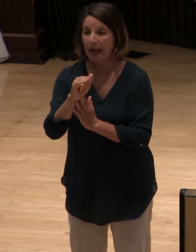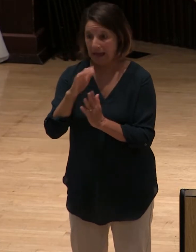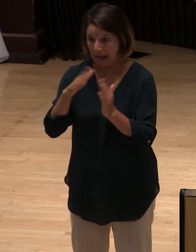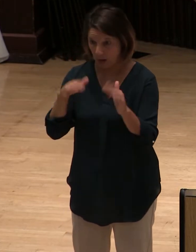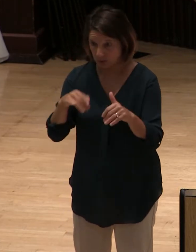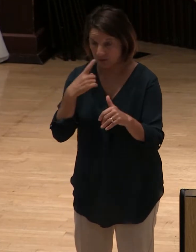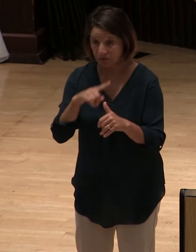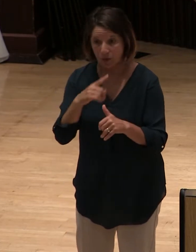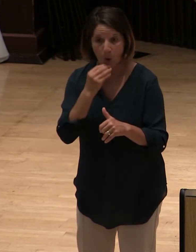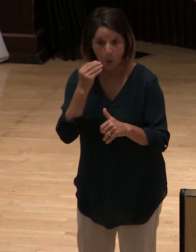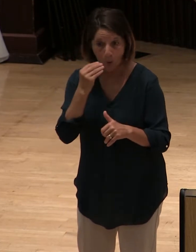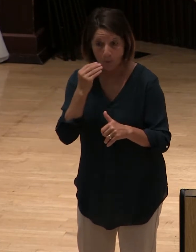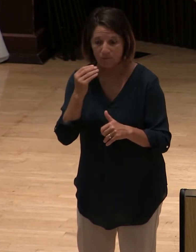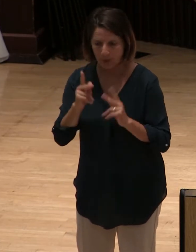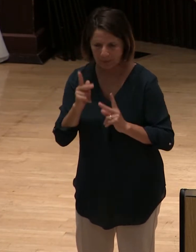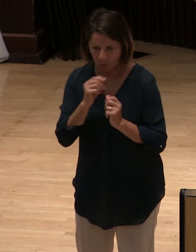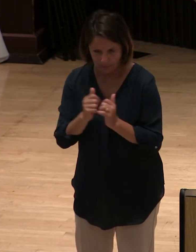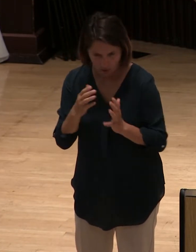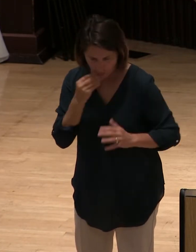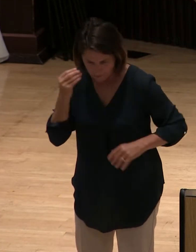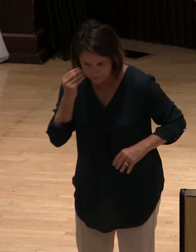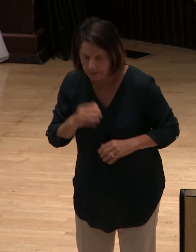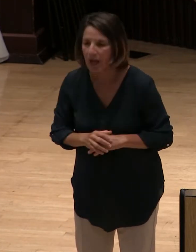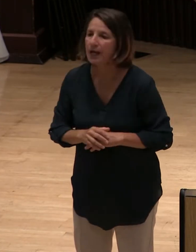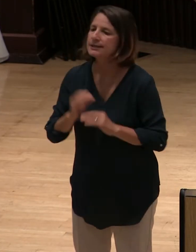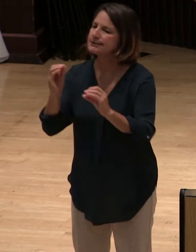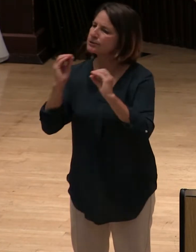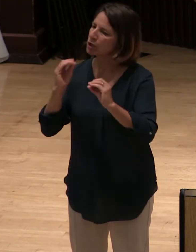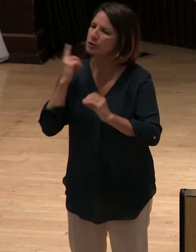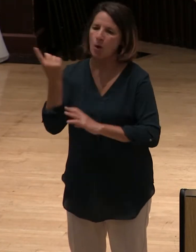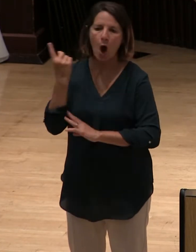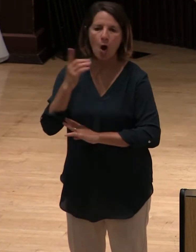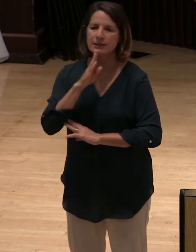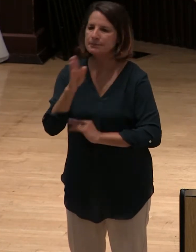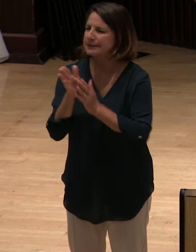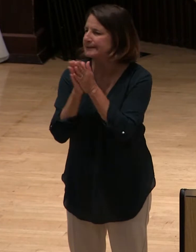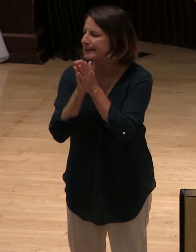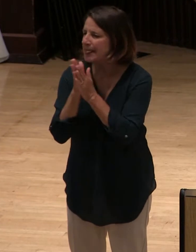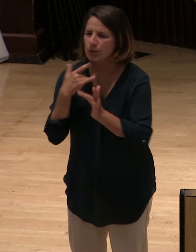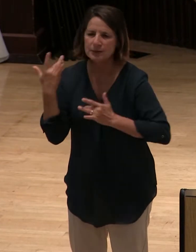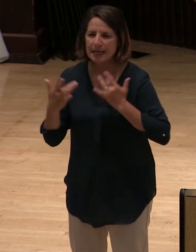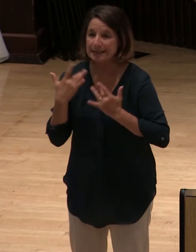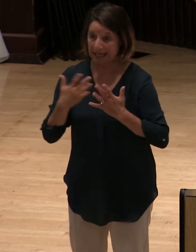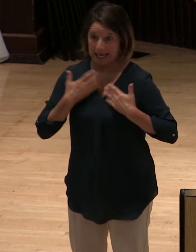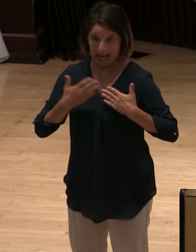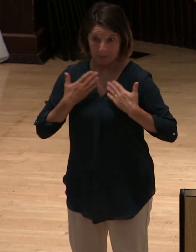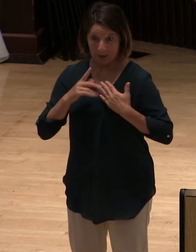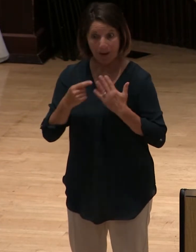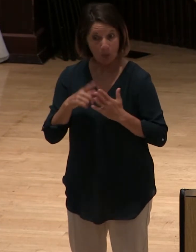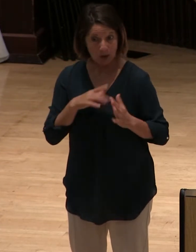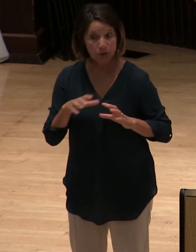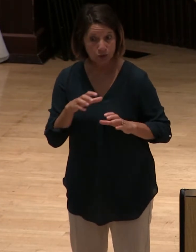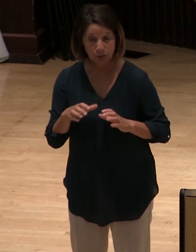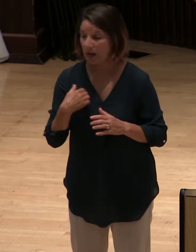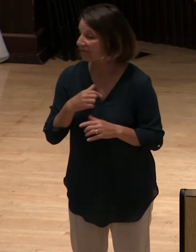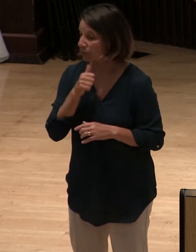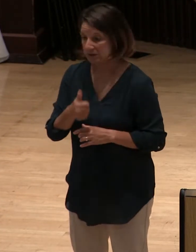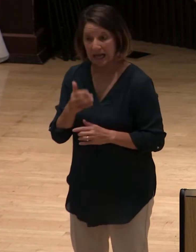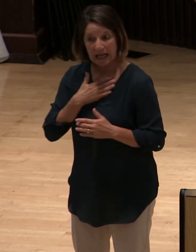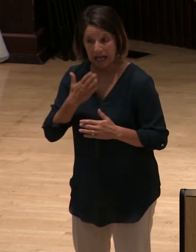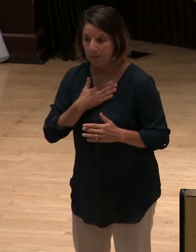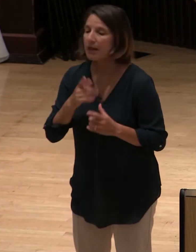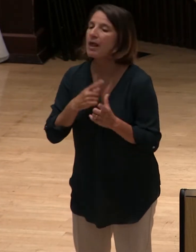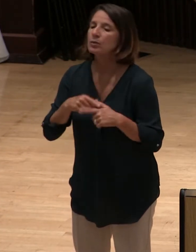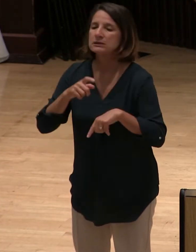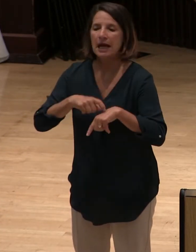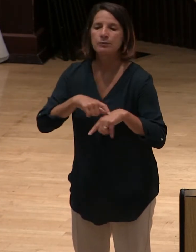taught me to always be enthusiastic and happy about what I was doing. And if I wasn't, then it was time to leave